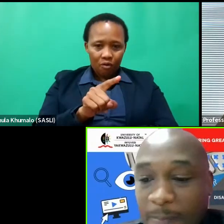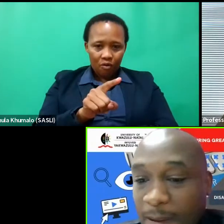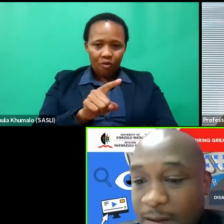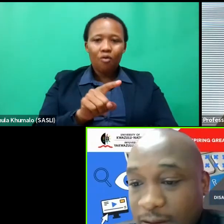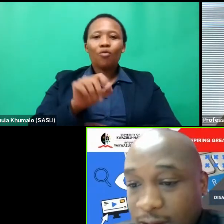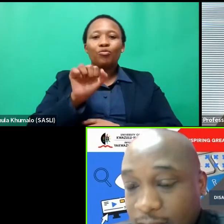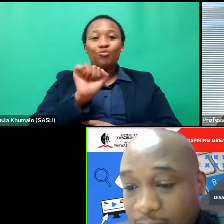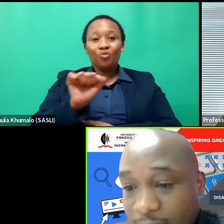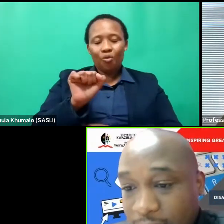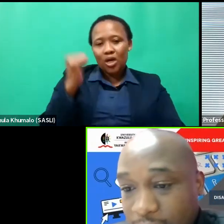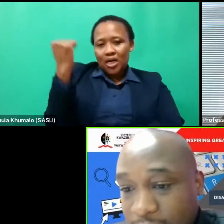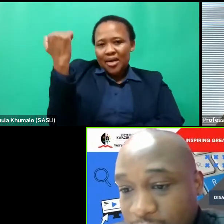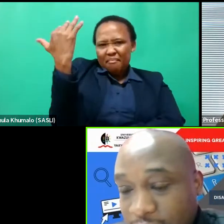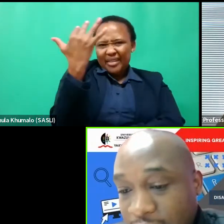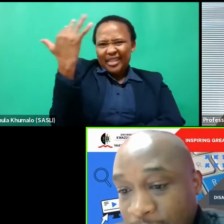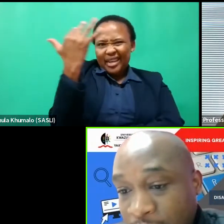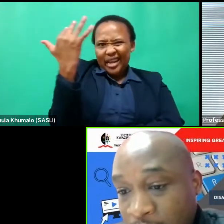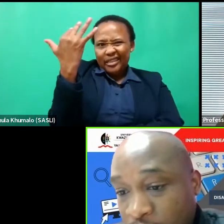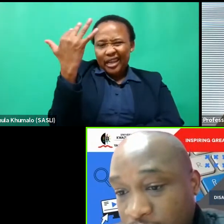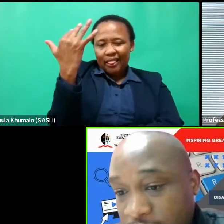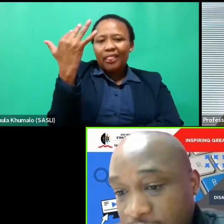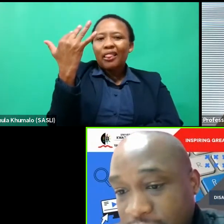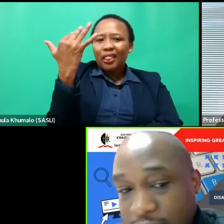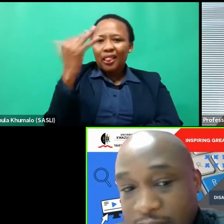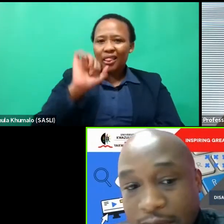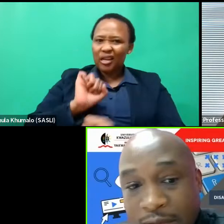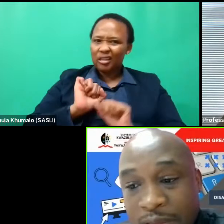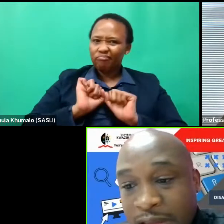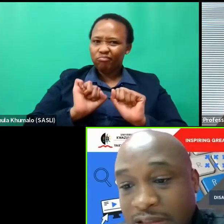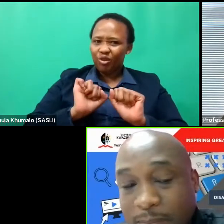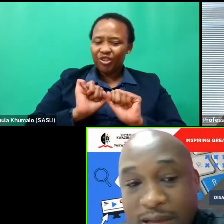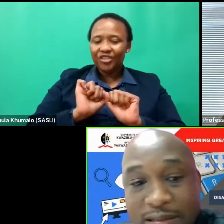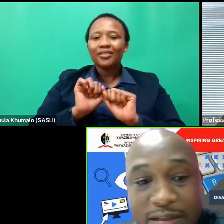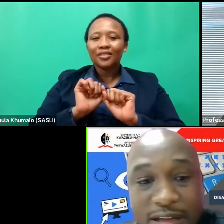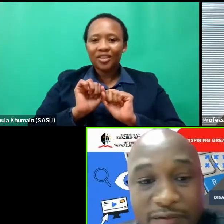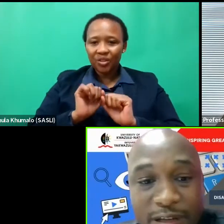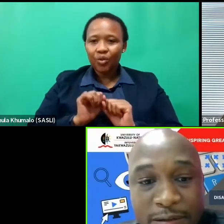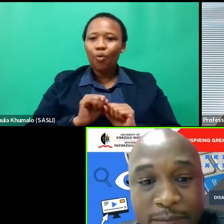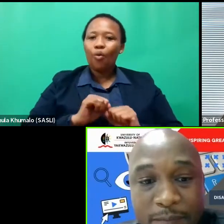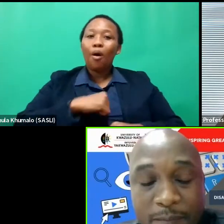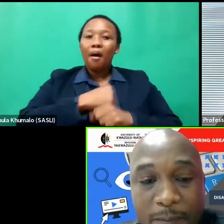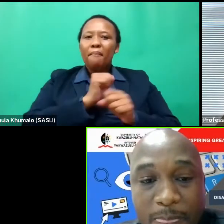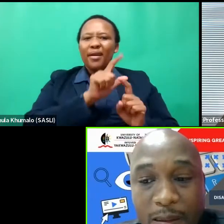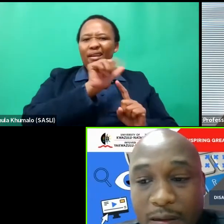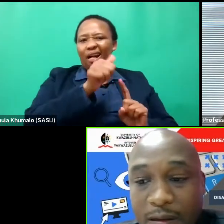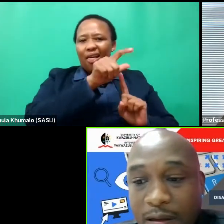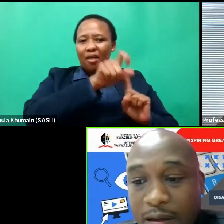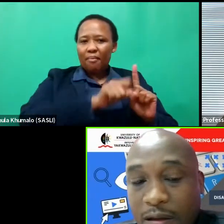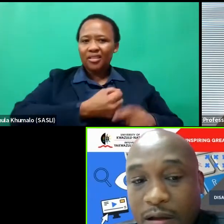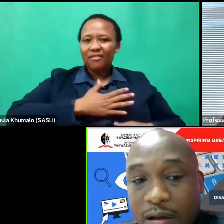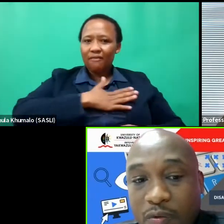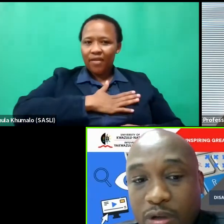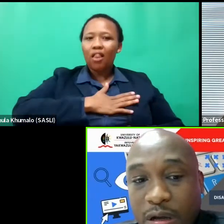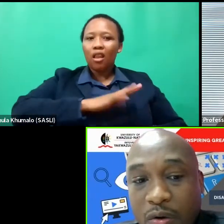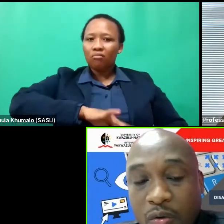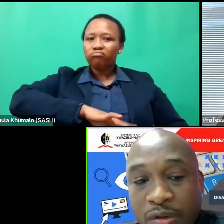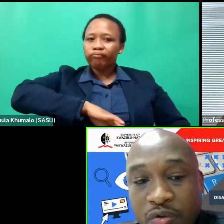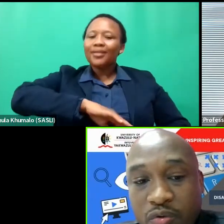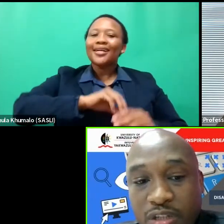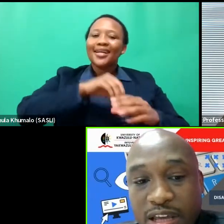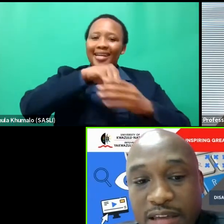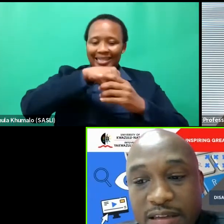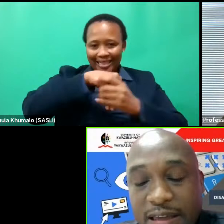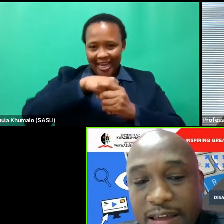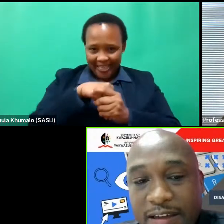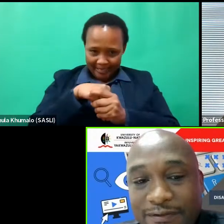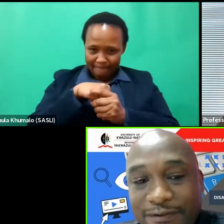presentation. The time now is 10 minutes past 11. We are going